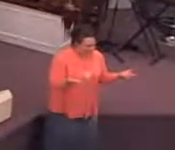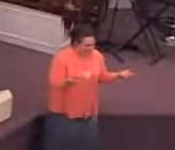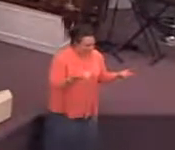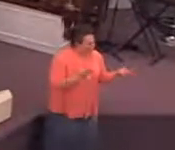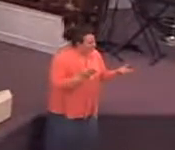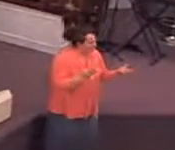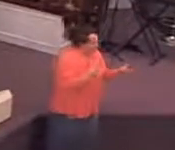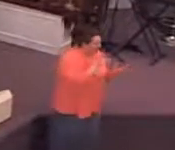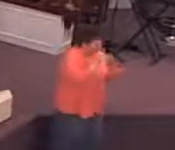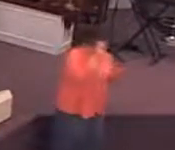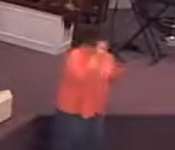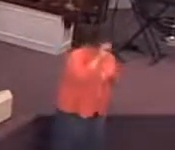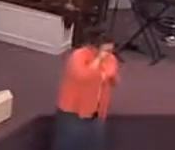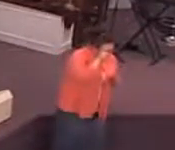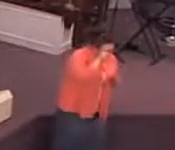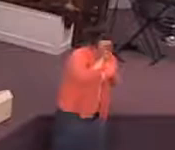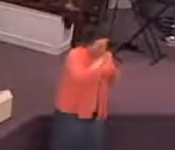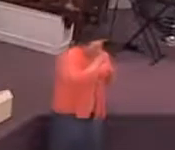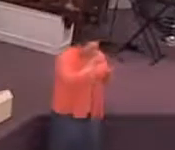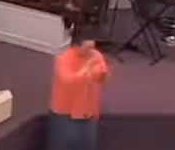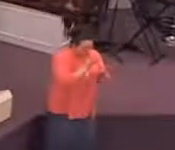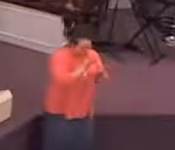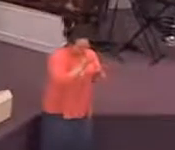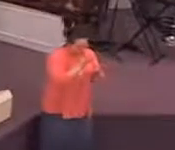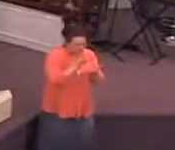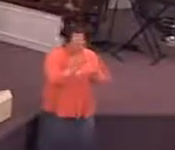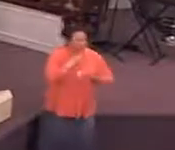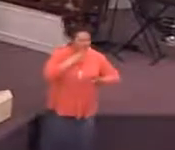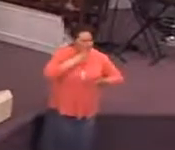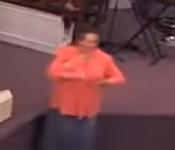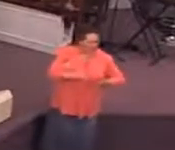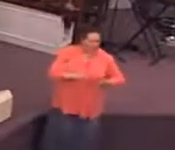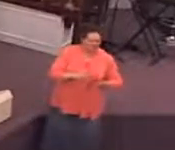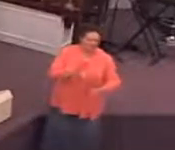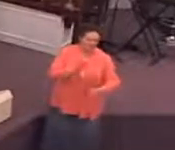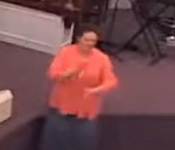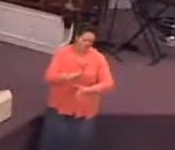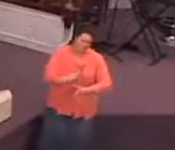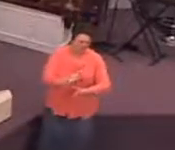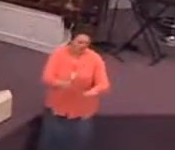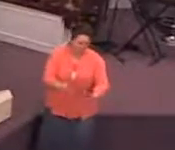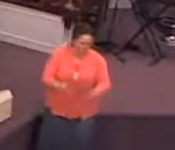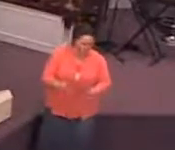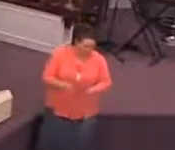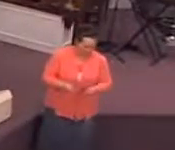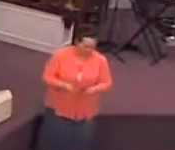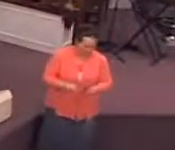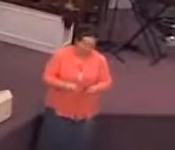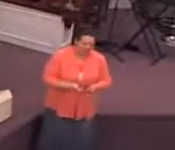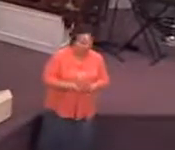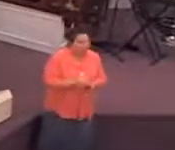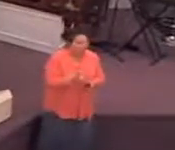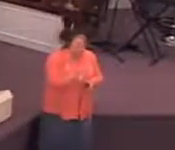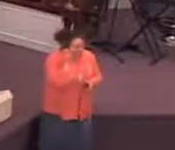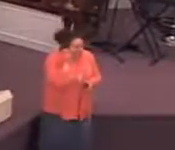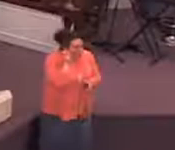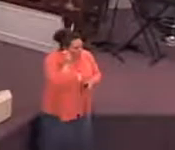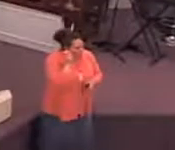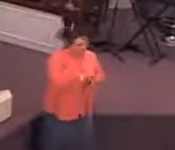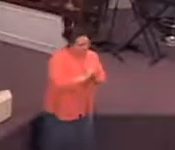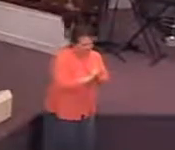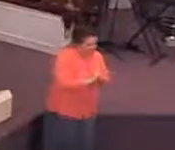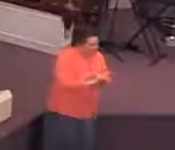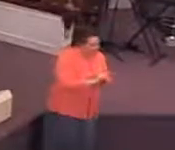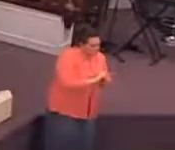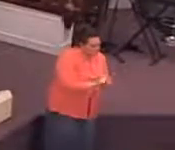powers and spiritual wickedness in high places. And I know that we heard these verses quoted, and you've probably read it a